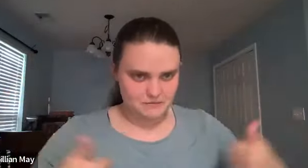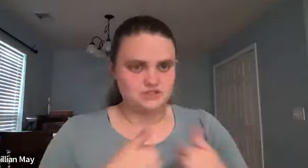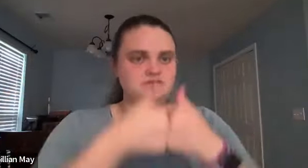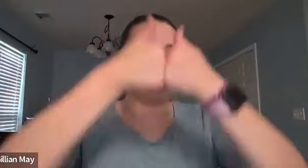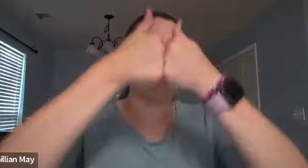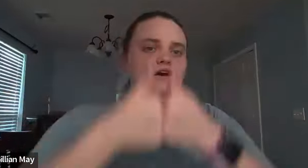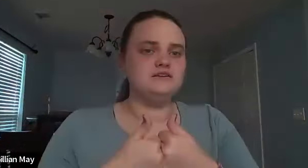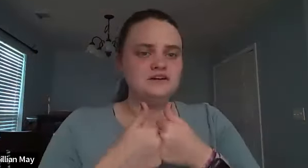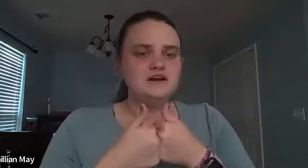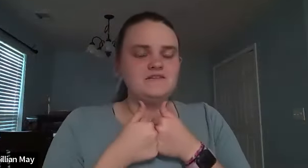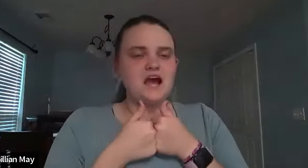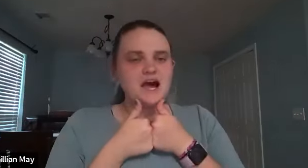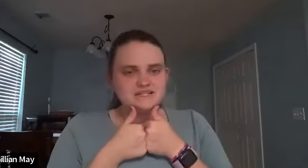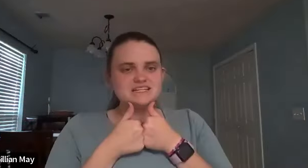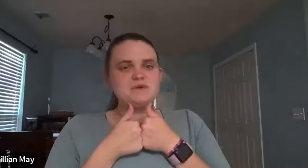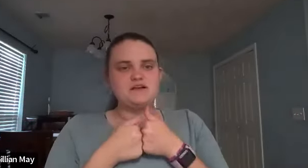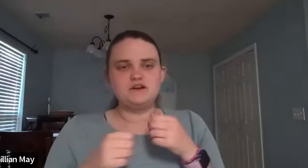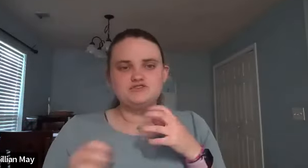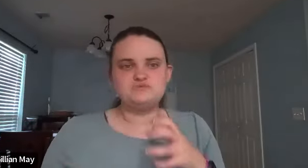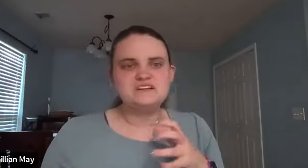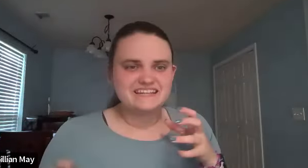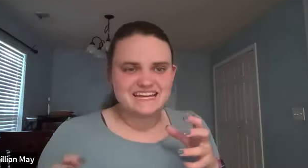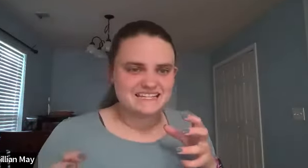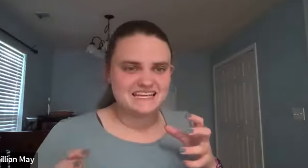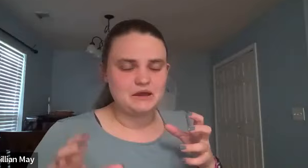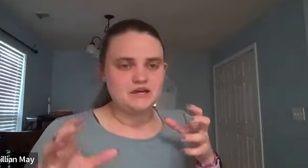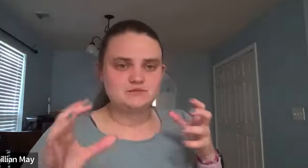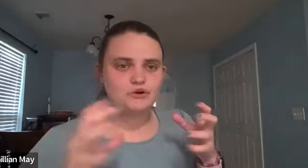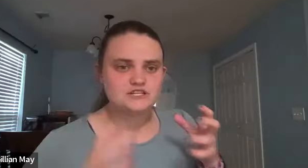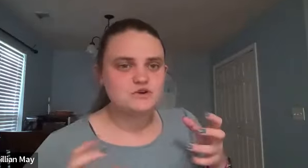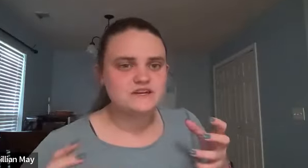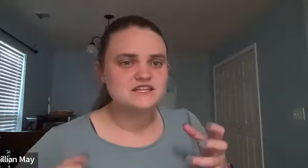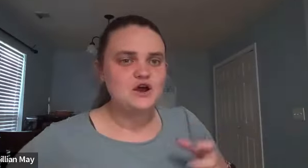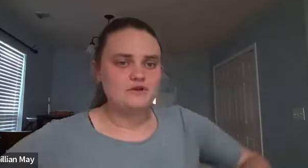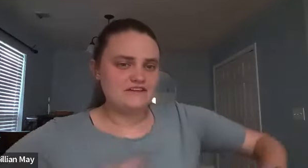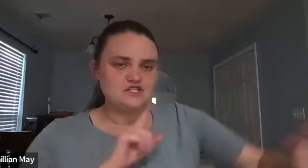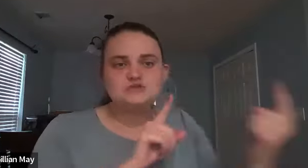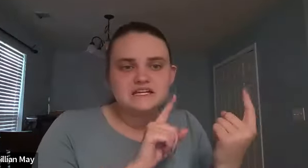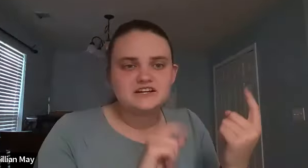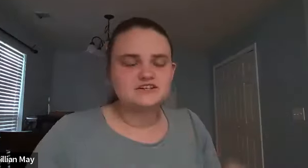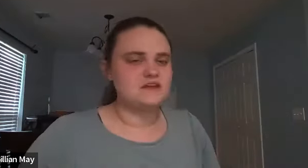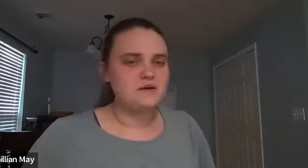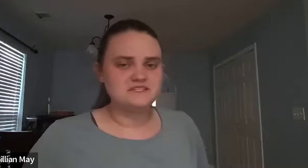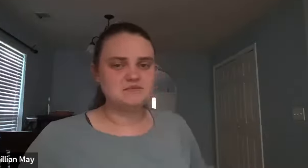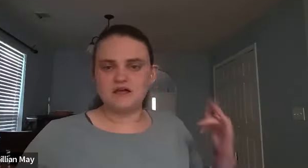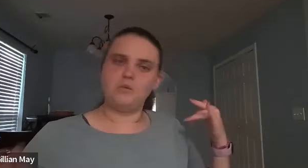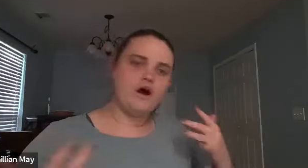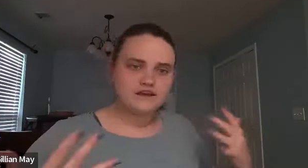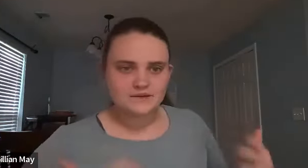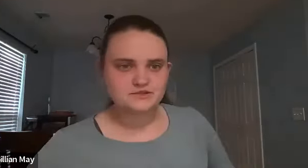motion of like they are, like I always think about like one of those really intense like sports movies where like the 2 leaders of the opposite team are like walking up to each